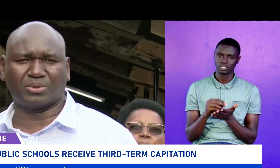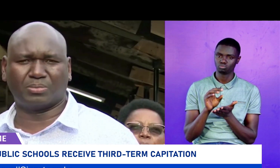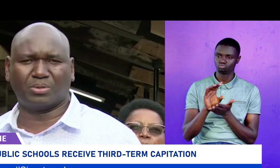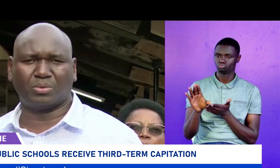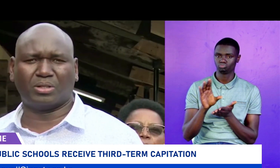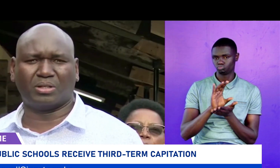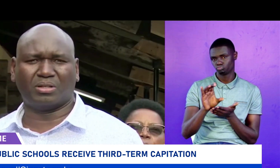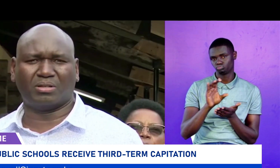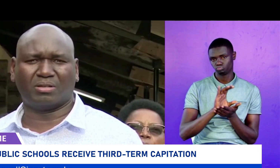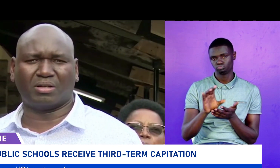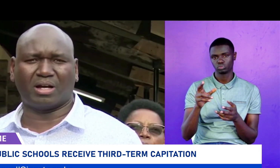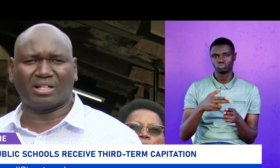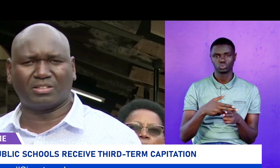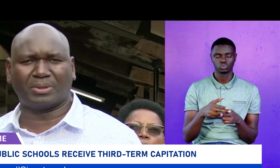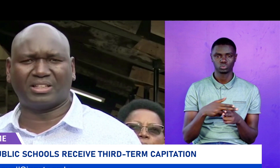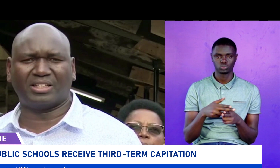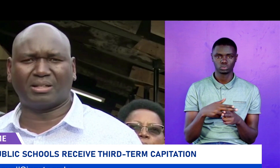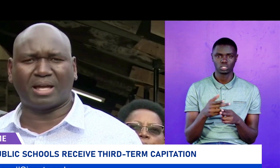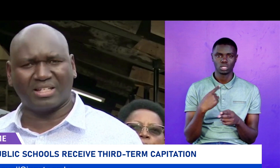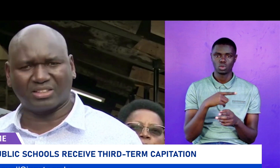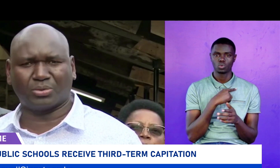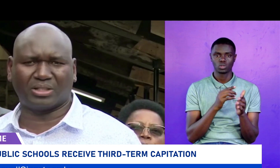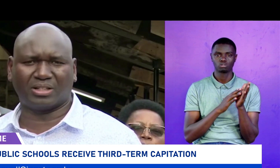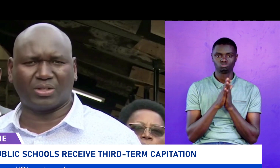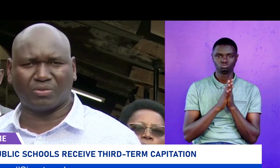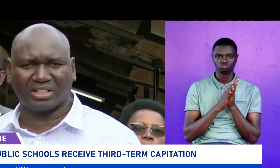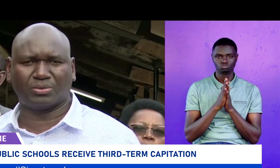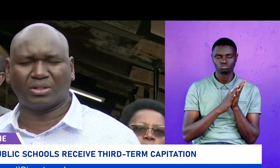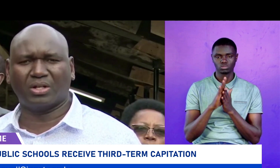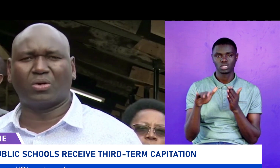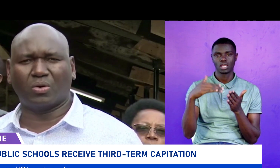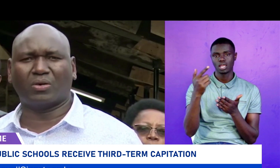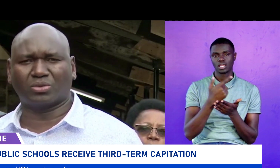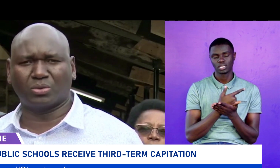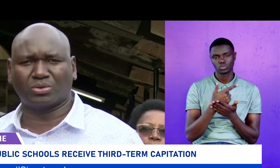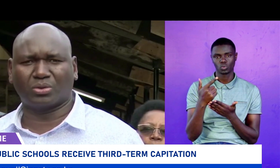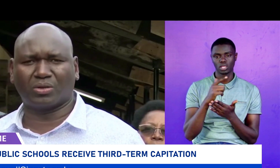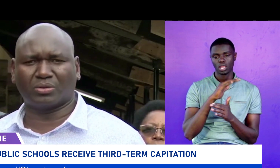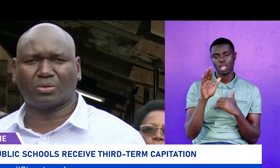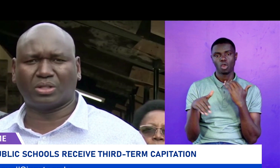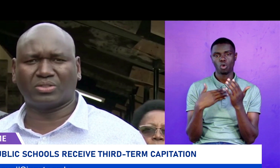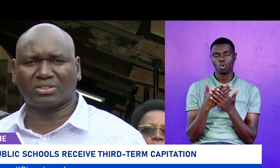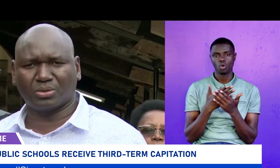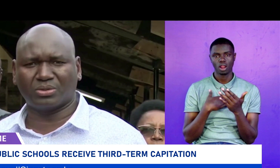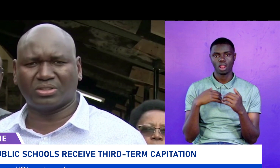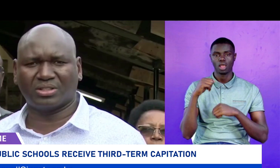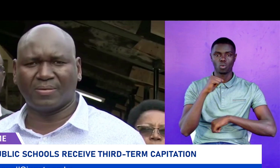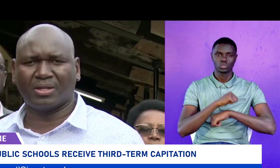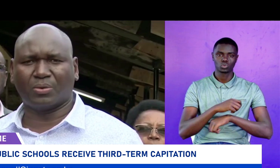possible. We are anticipating that by next week, end of next week, all our schools, all our 32,000 schools will